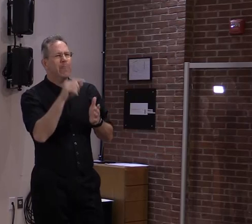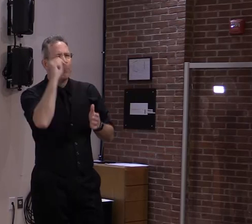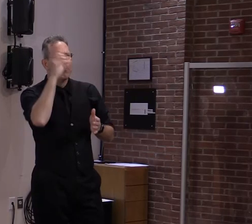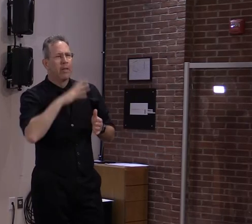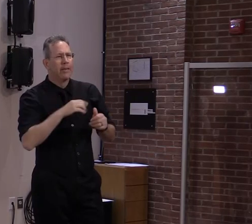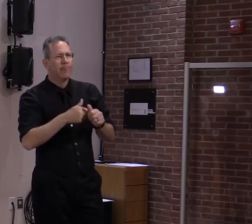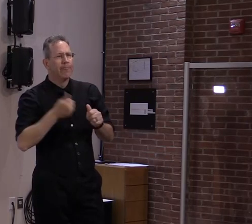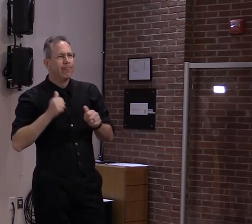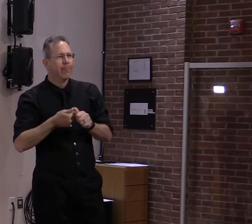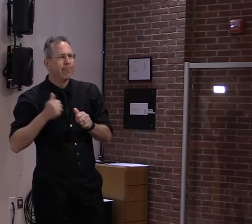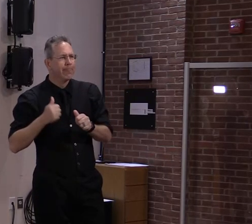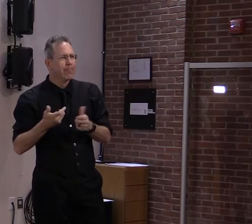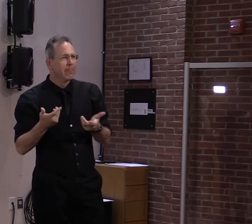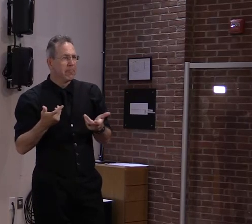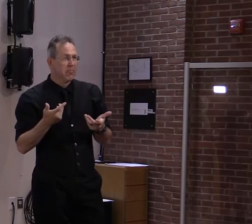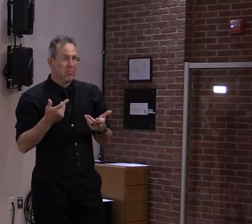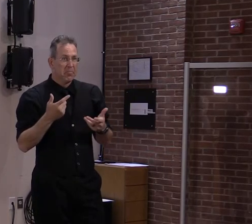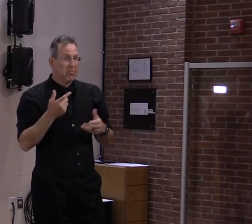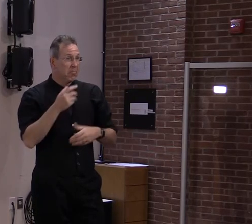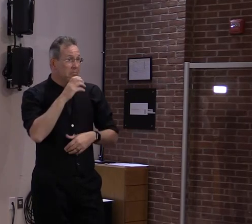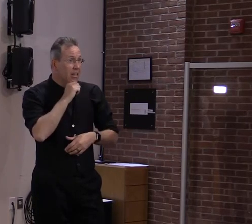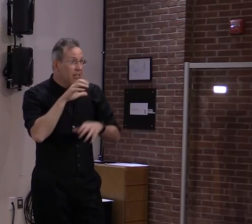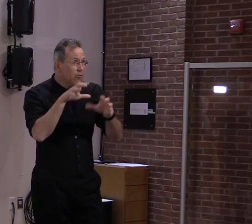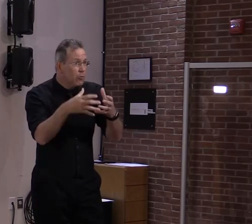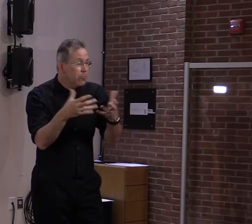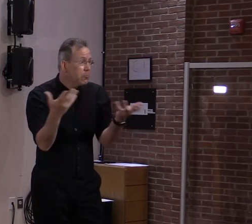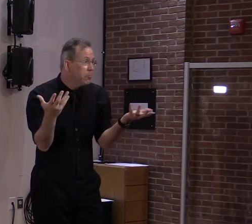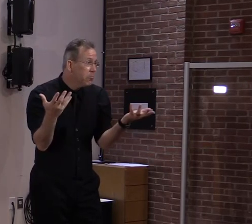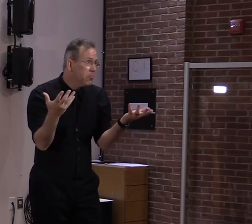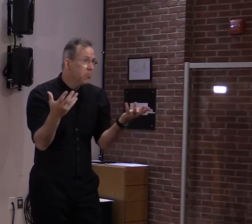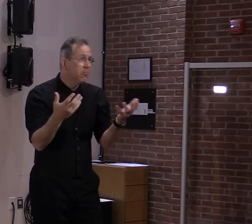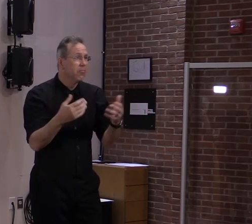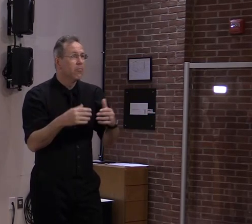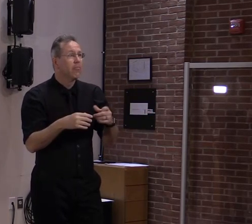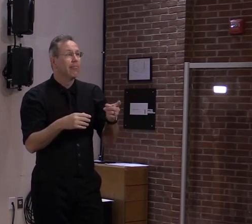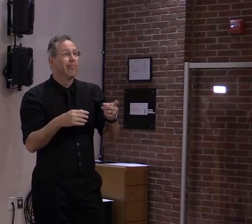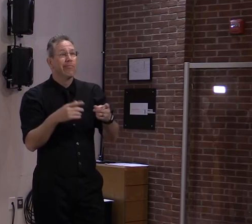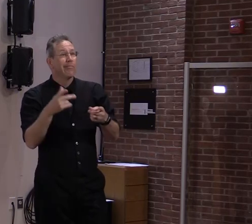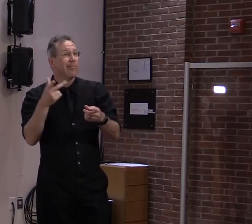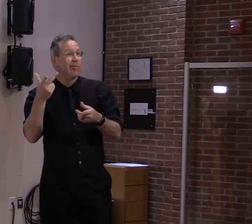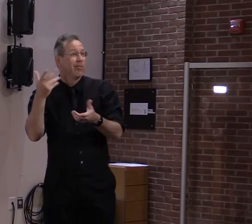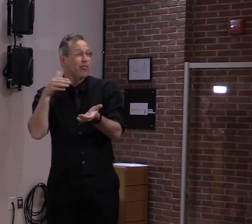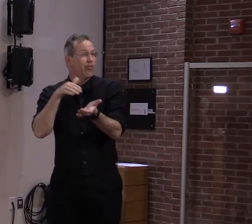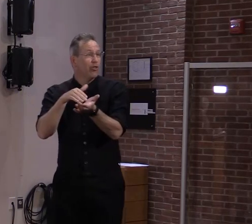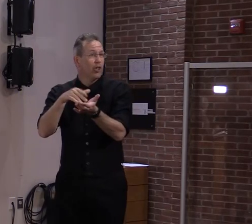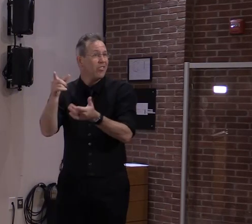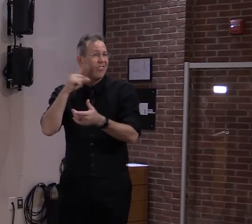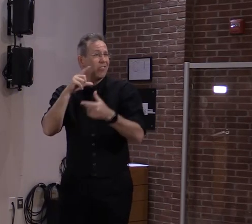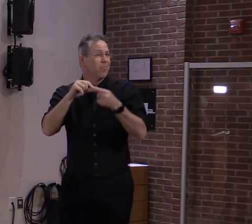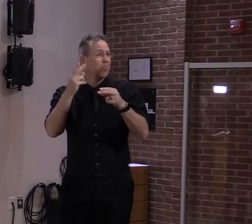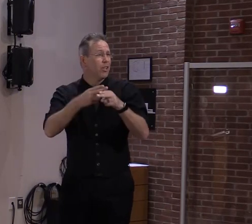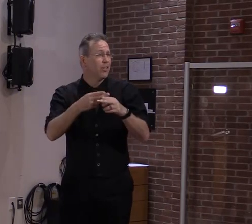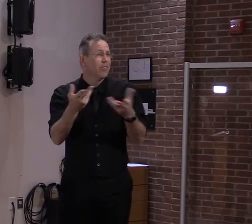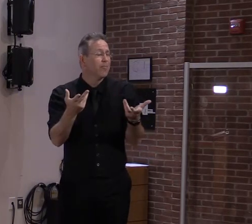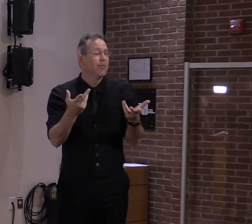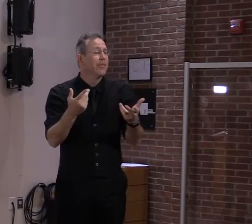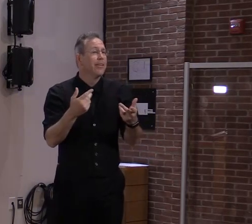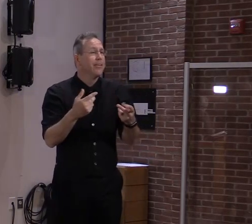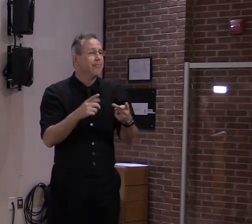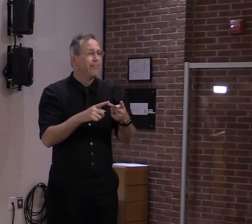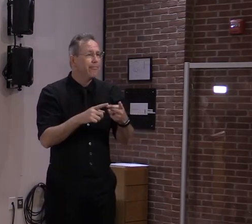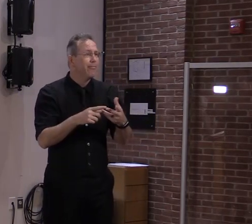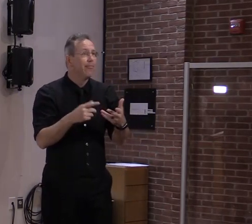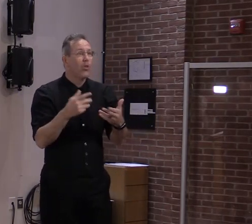well. And as Dr. Levine had talked about, we are about ready to launch in the next few weeks